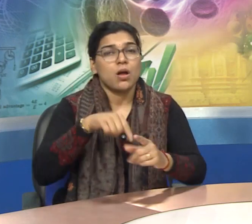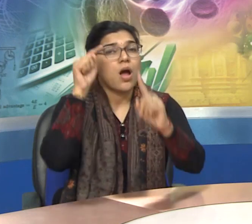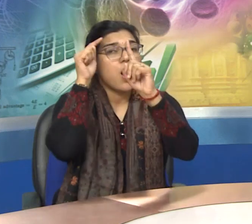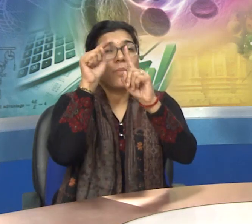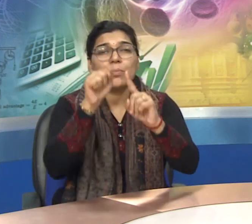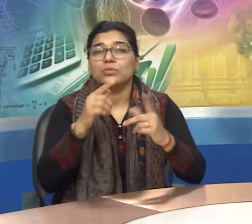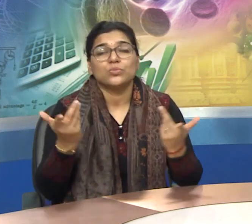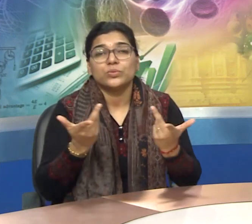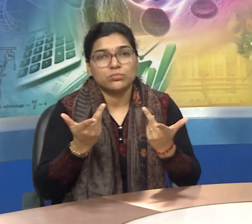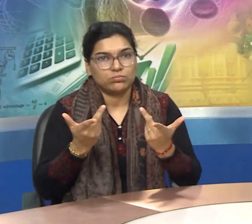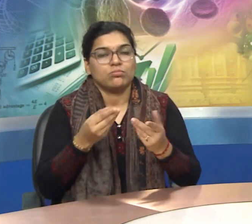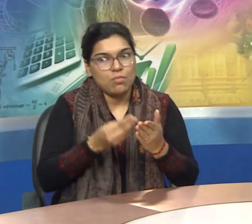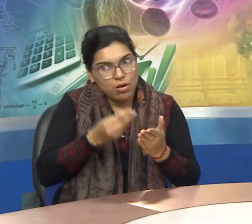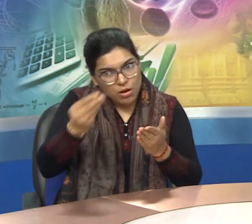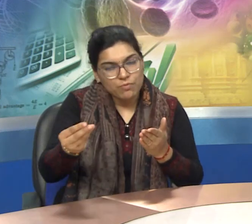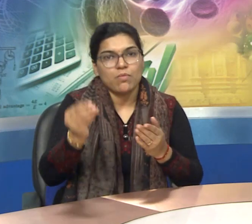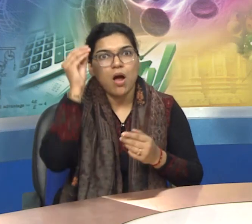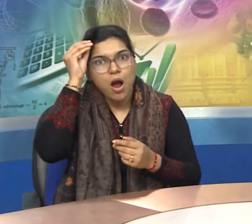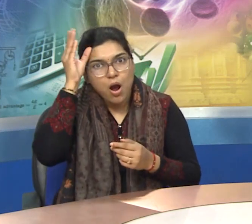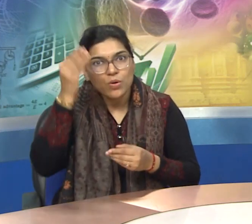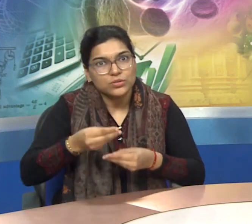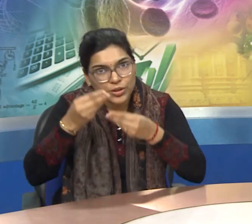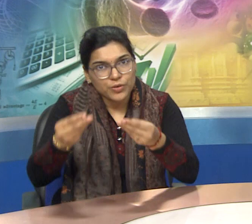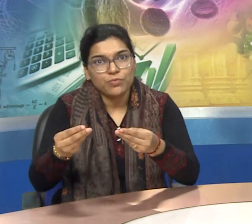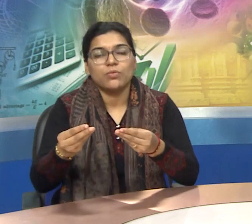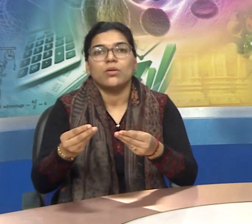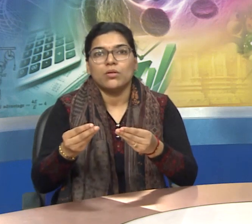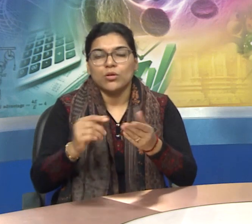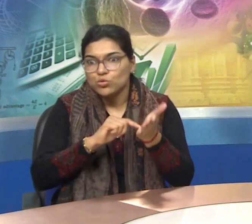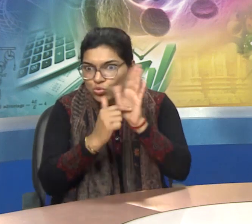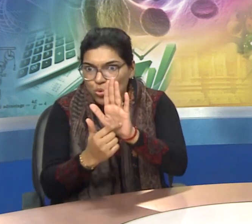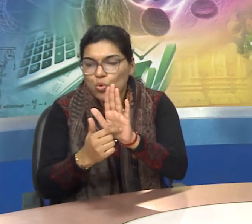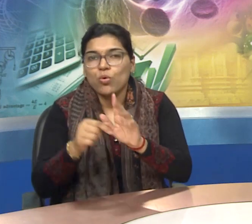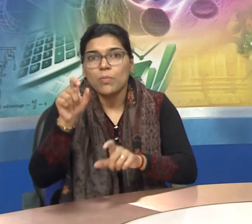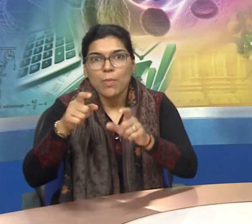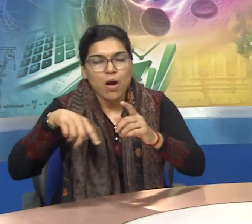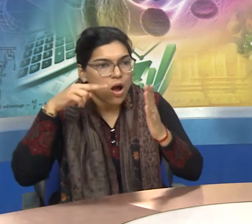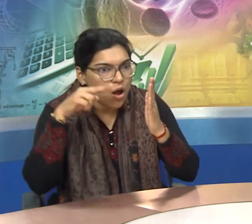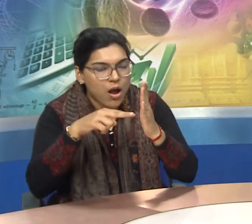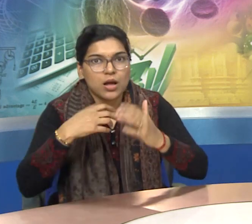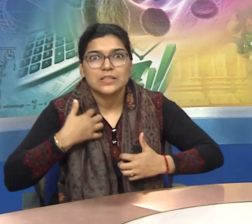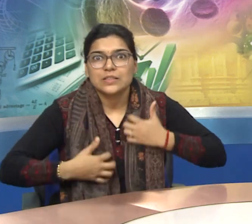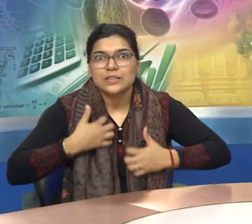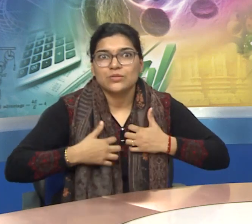The objectives of school library are to awaken and foster interest